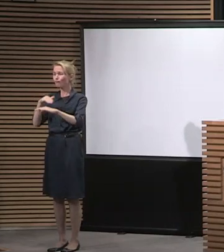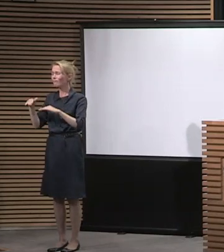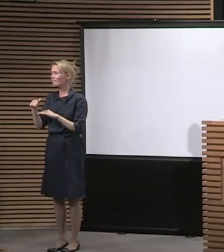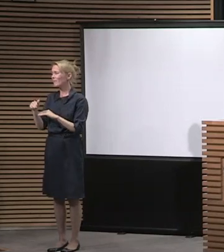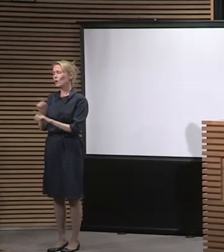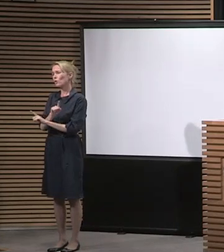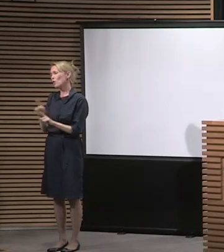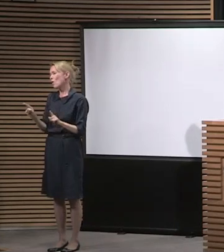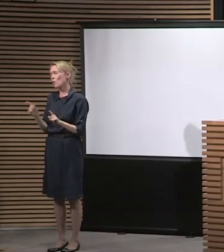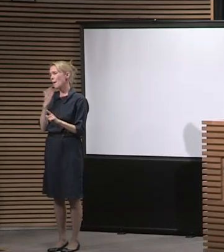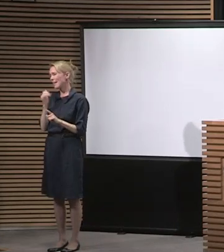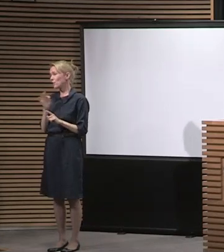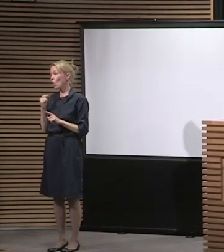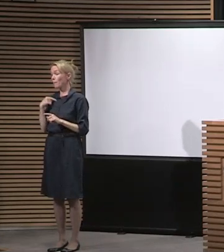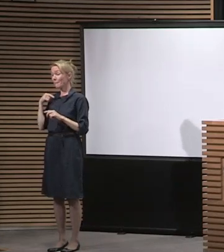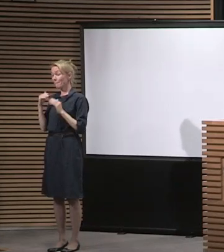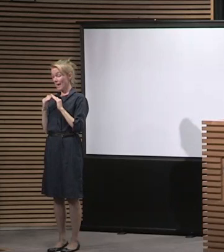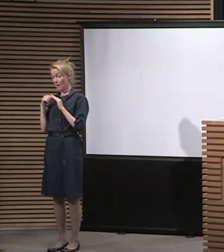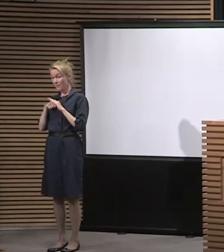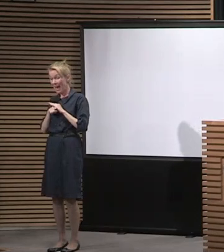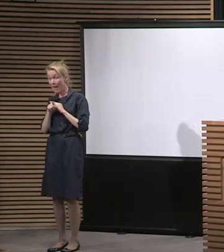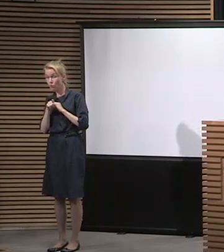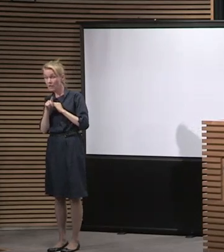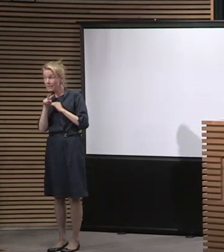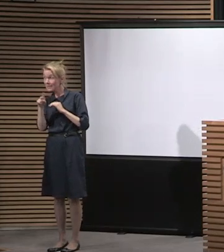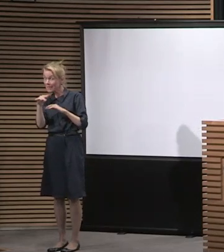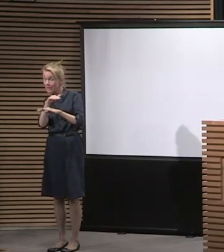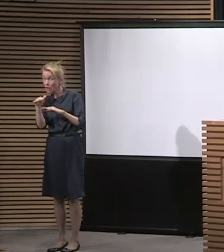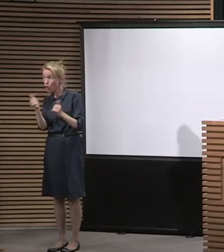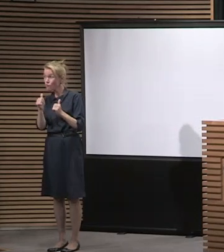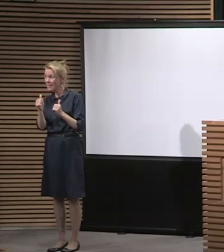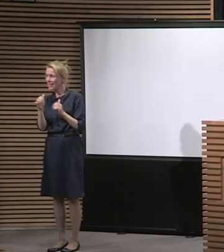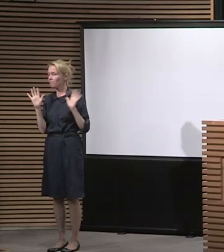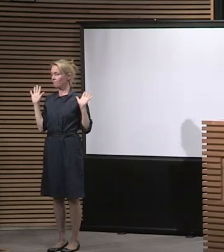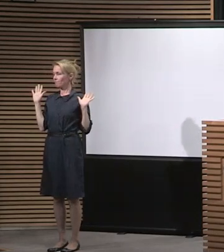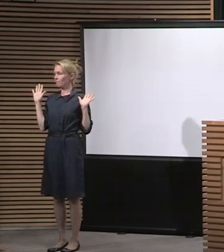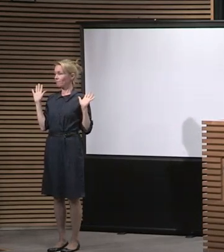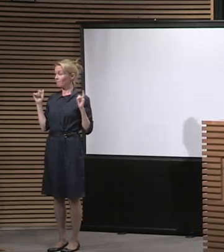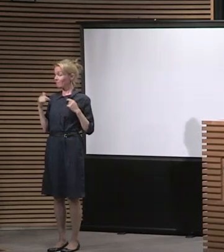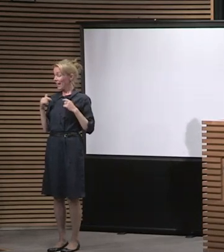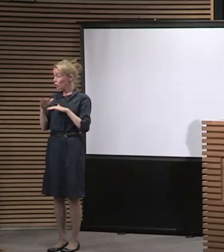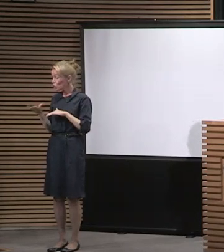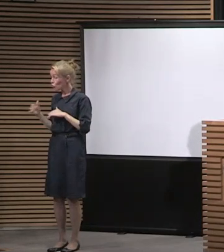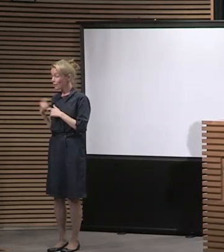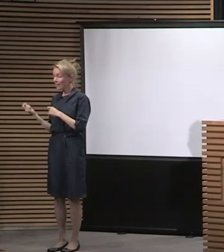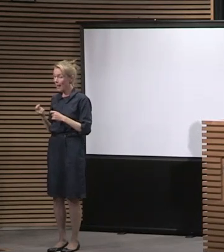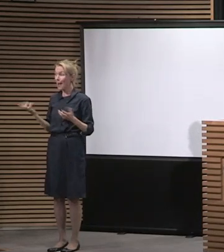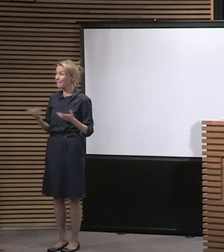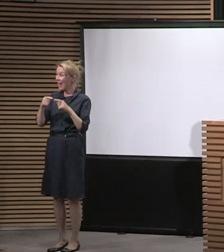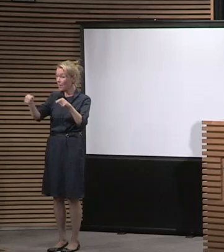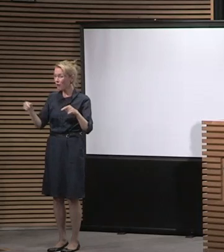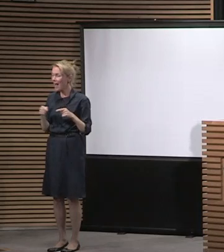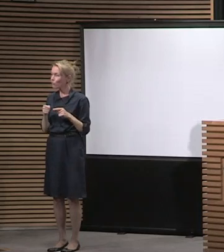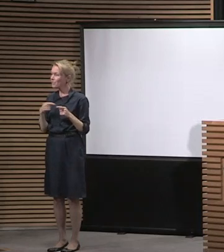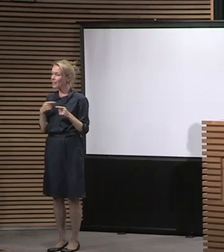where others are. Please don't take your children to playgrounds and parks and schools. There are too many objects or surfaces potentially with the